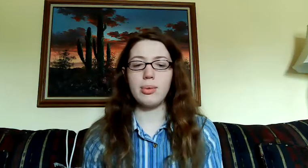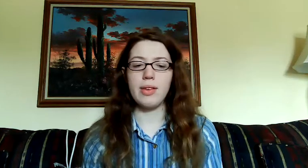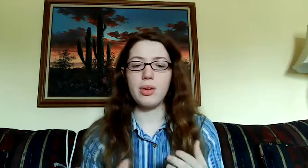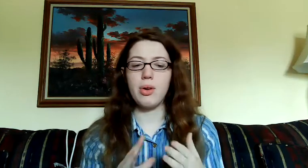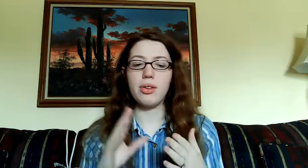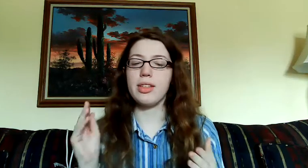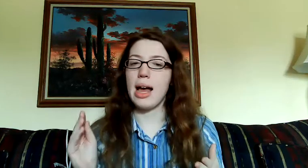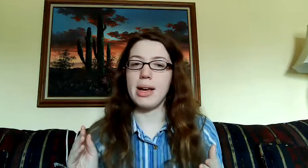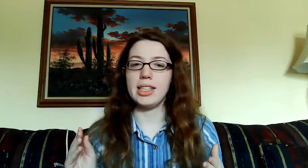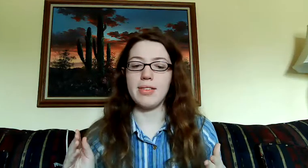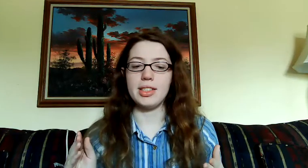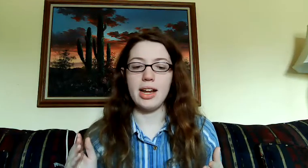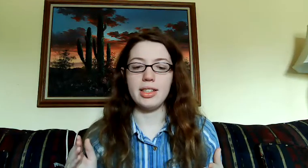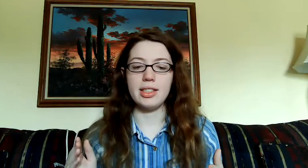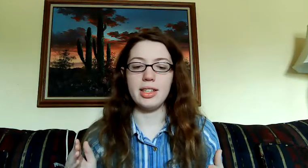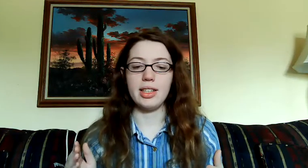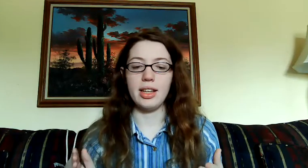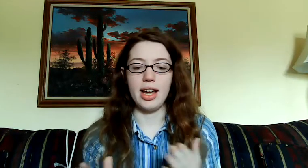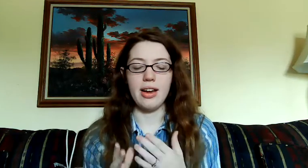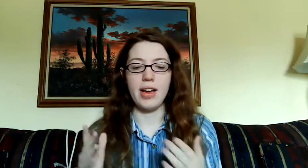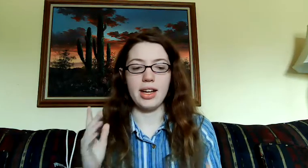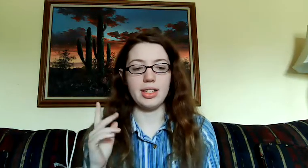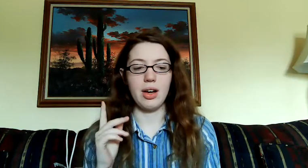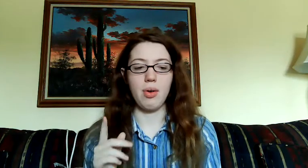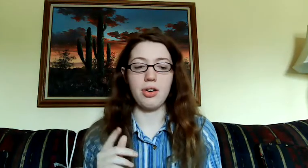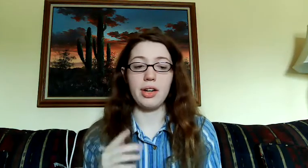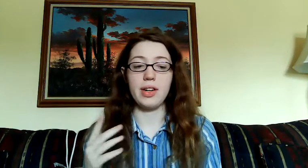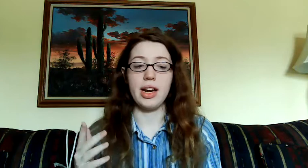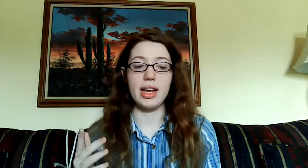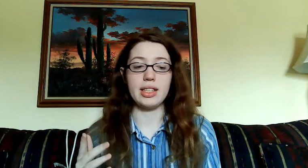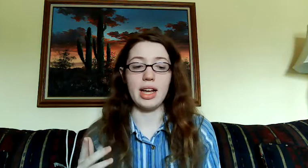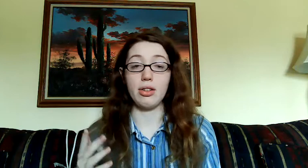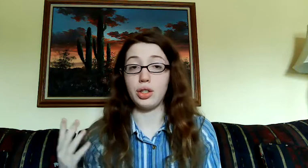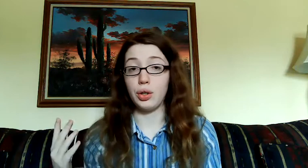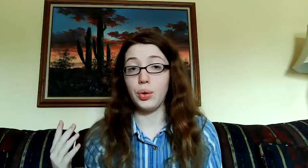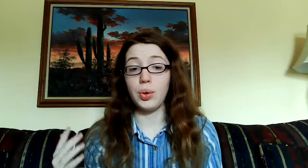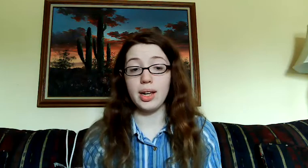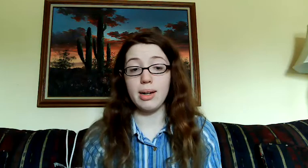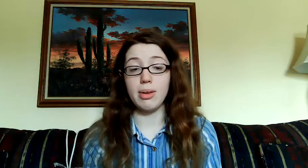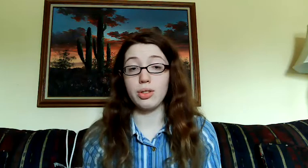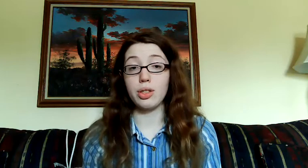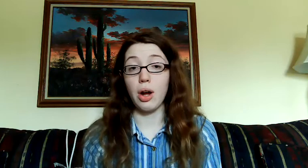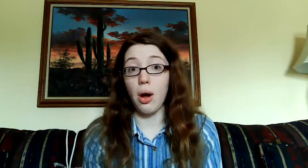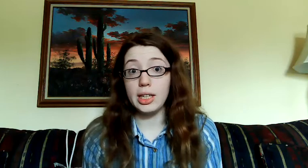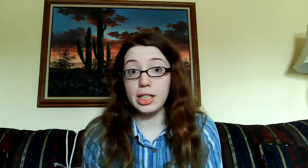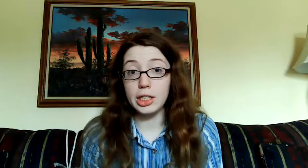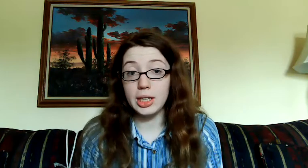won't learn that basic of a sentence till the end of ASL 1 or even in ASL 2 in most college